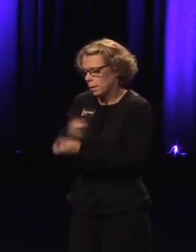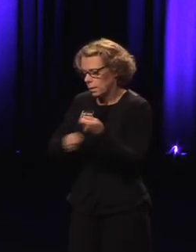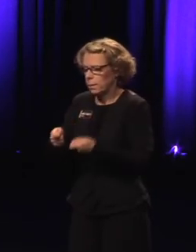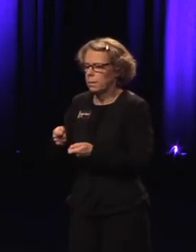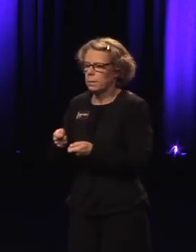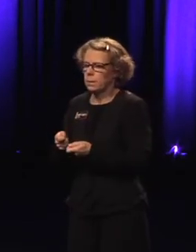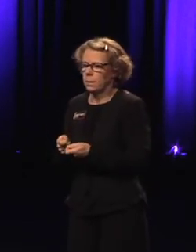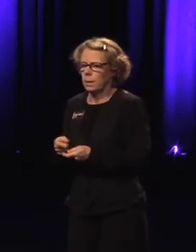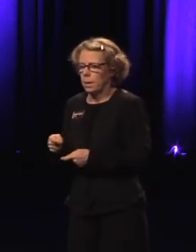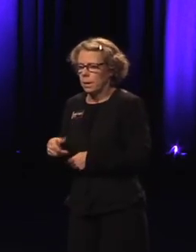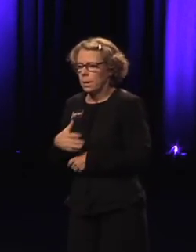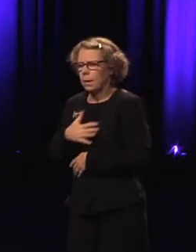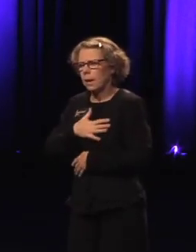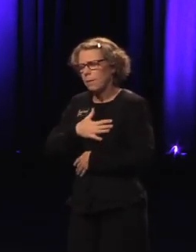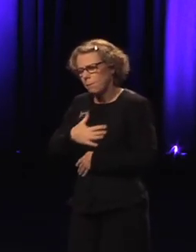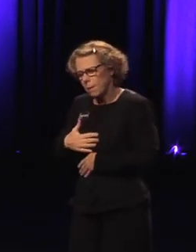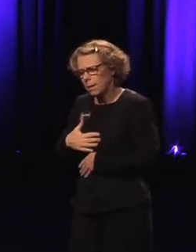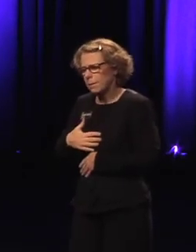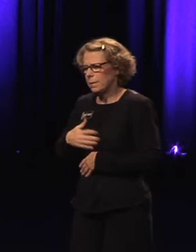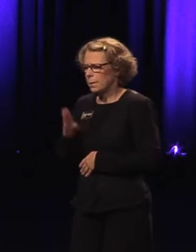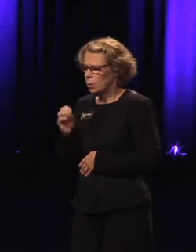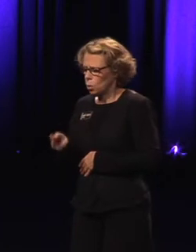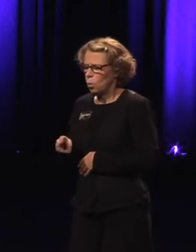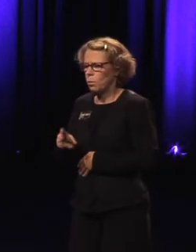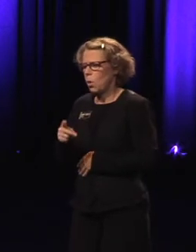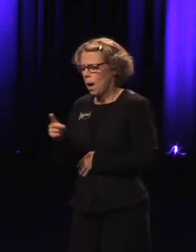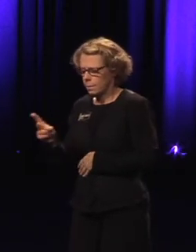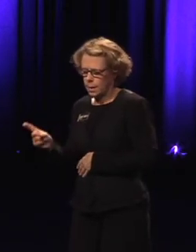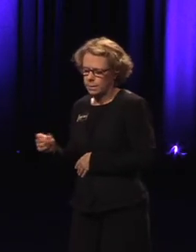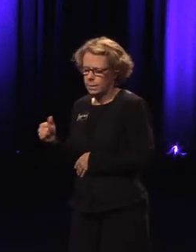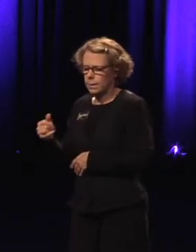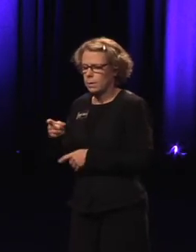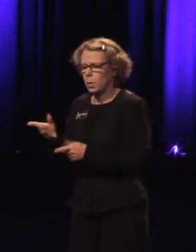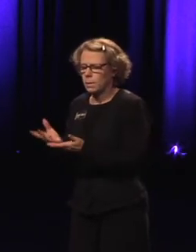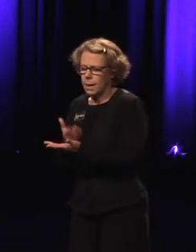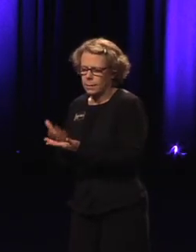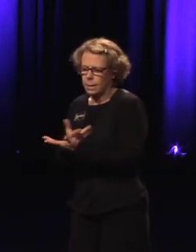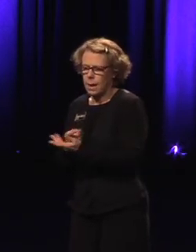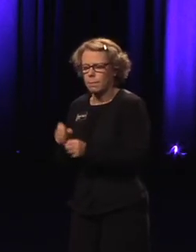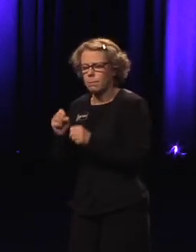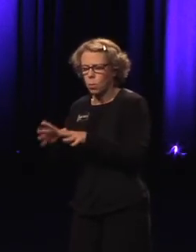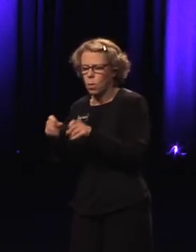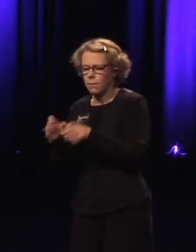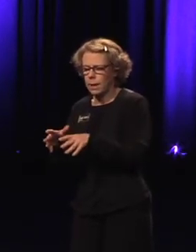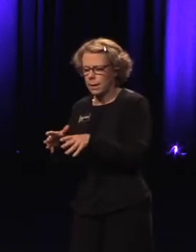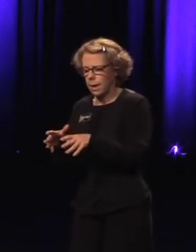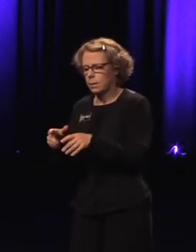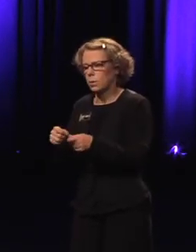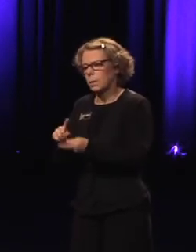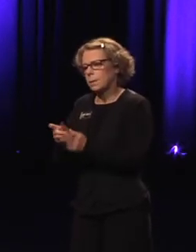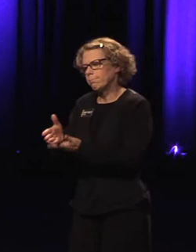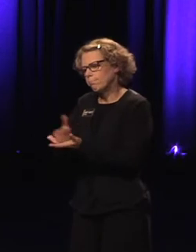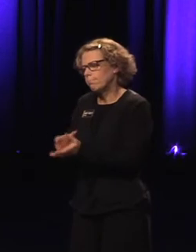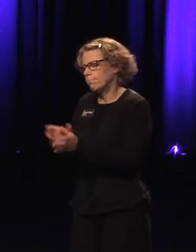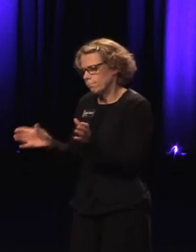Growing poverty and inequalities in rich countries are affecting distinctions between donor countries